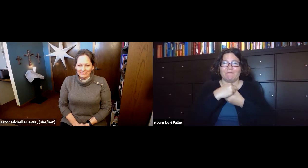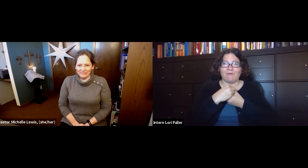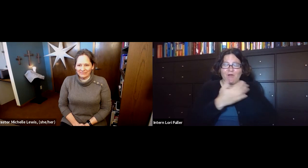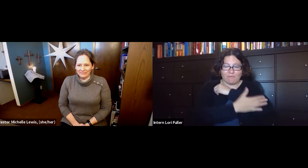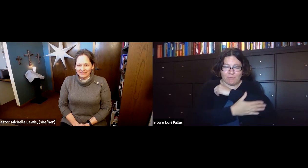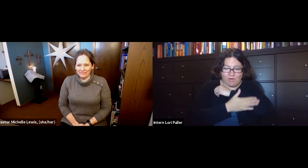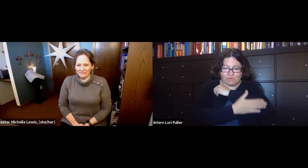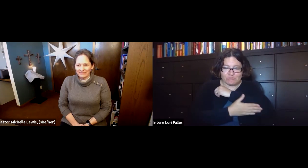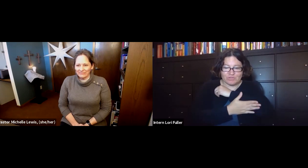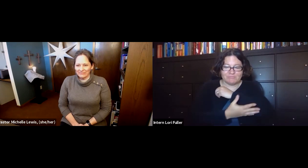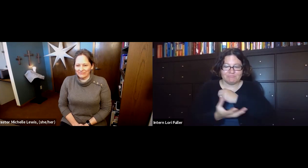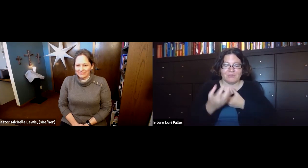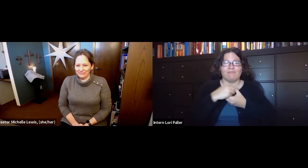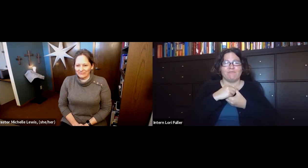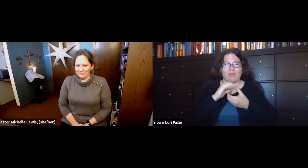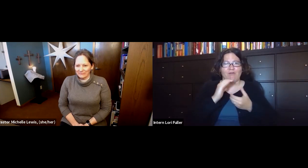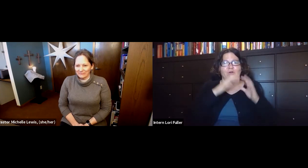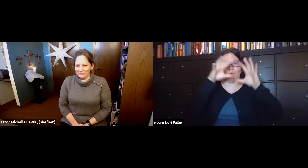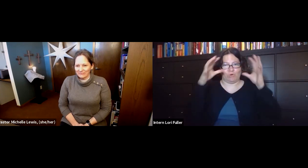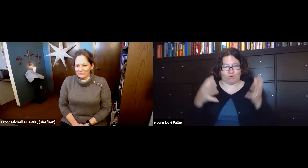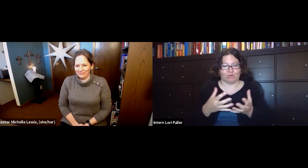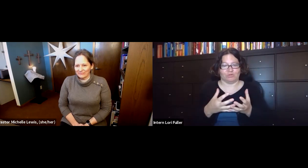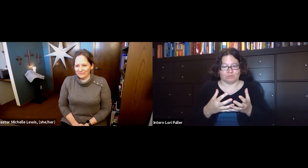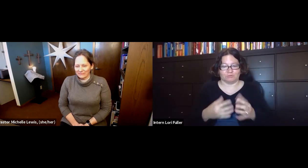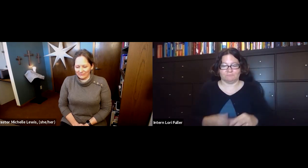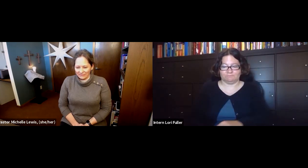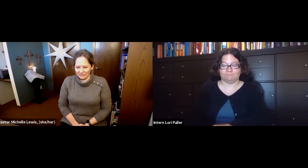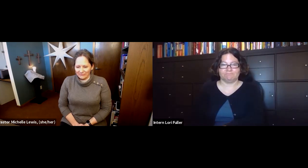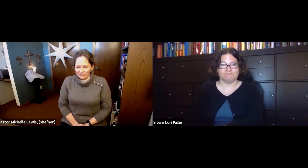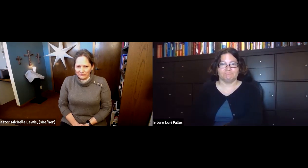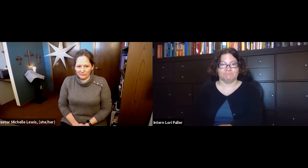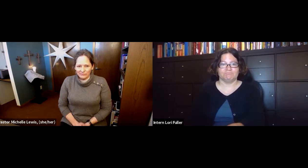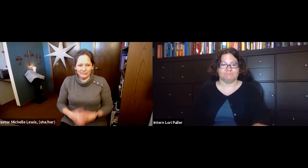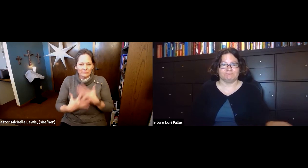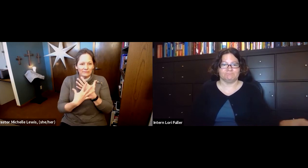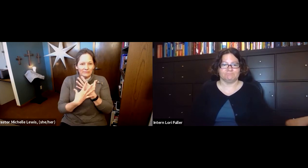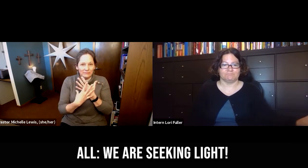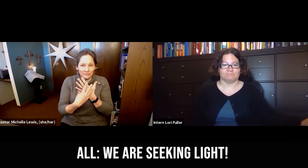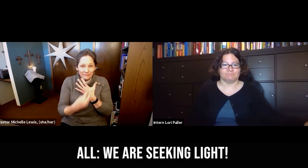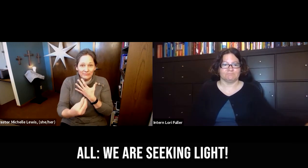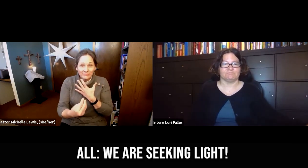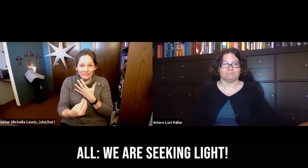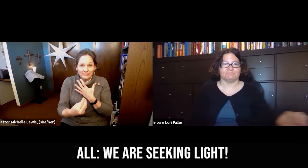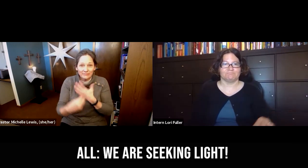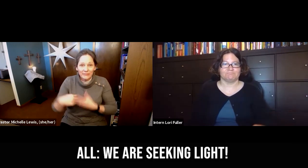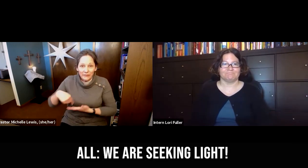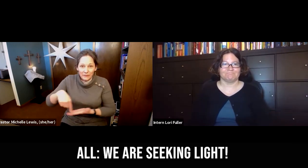In our work, our country, our world.